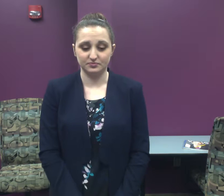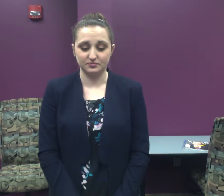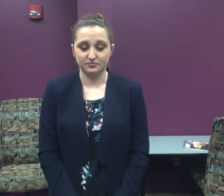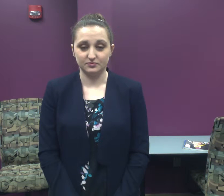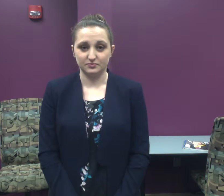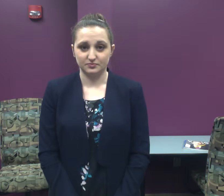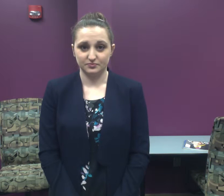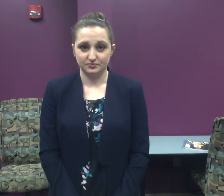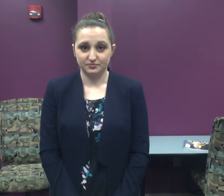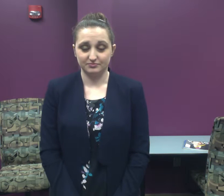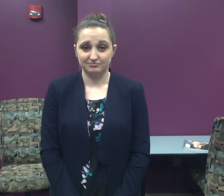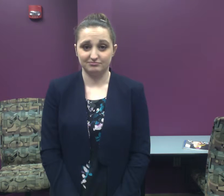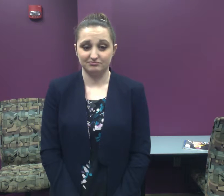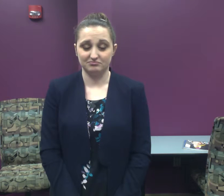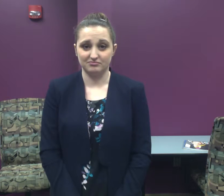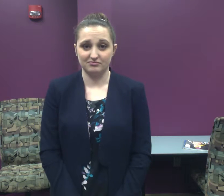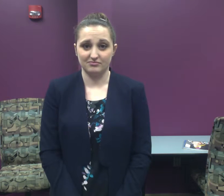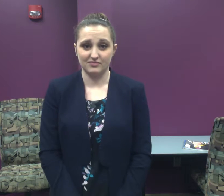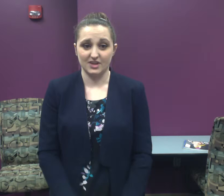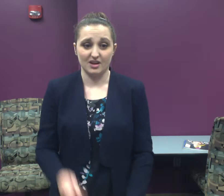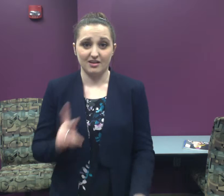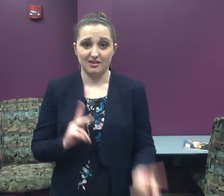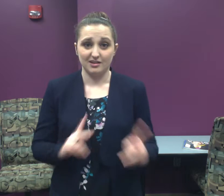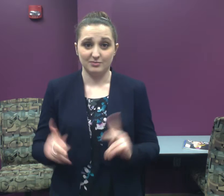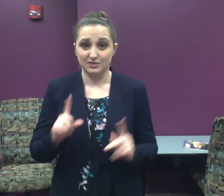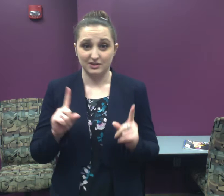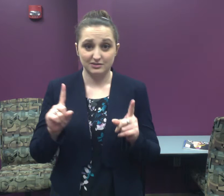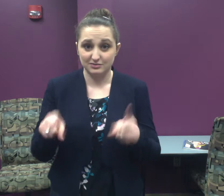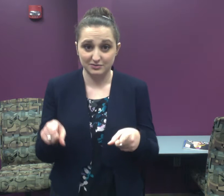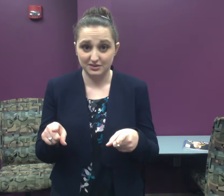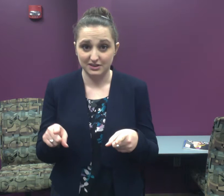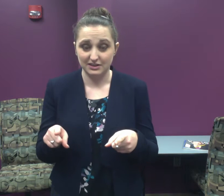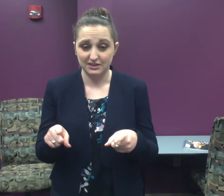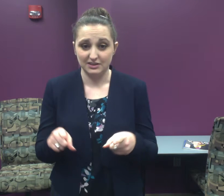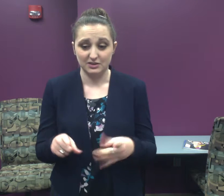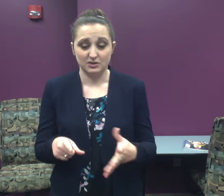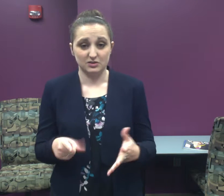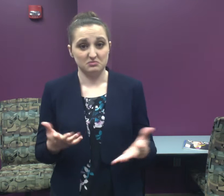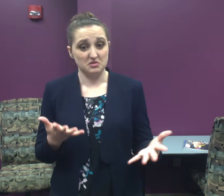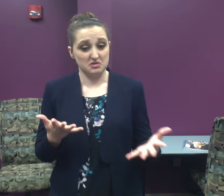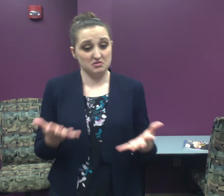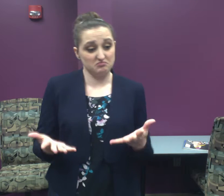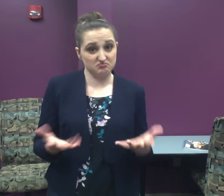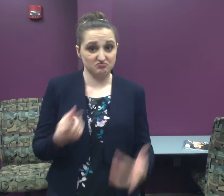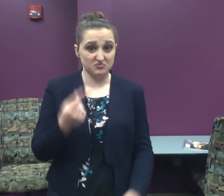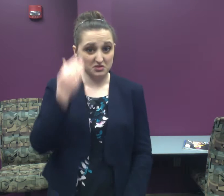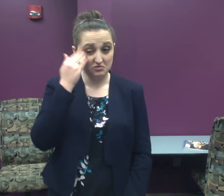reactions to that. Not funny if you're a sheep. Yeah, I wouldn't be laughing if I was a sheep, I know. But what,